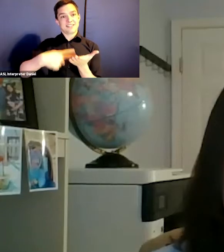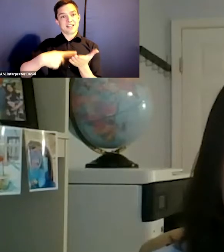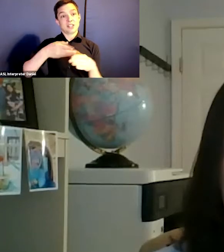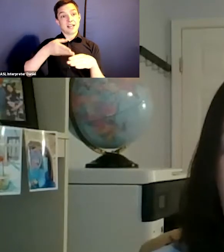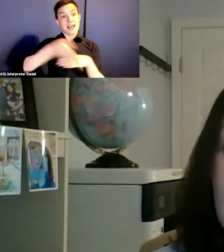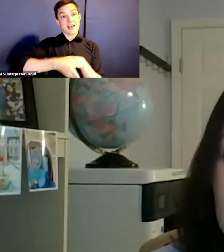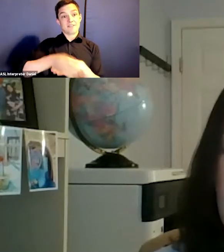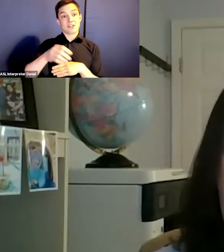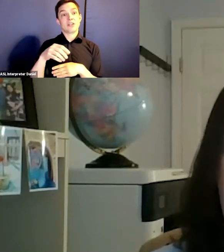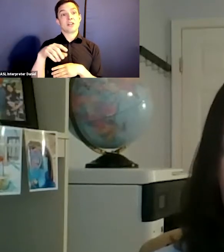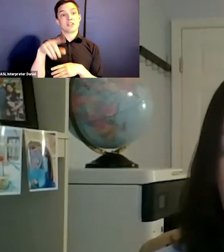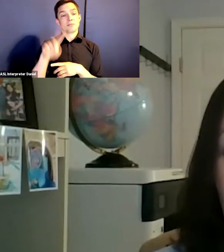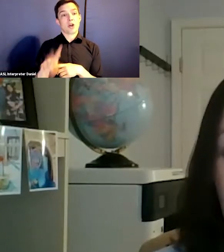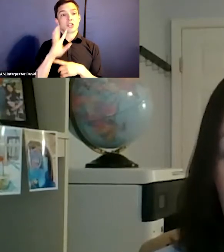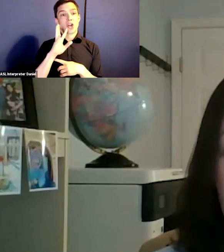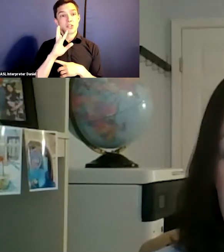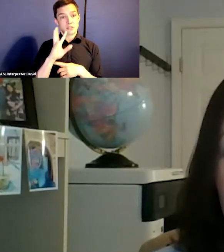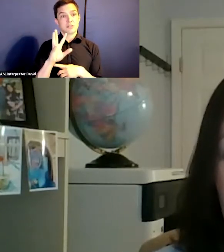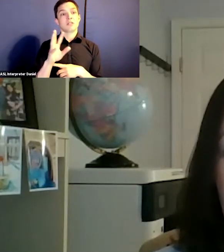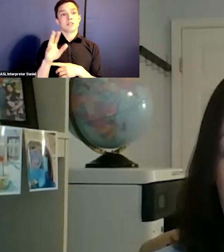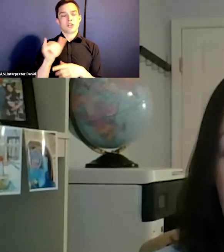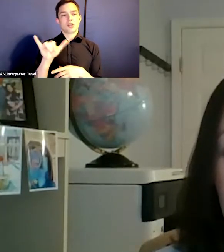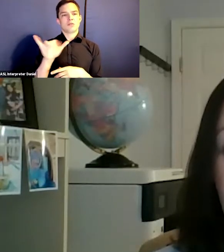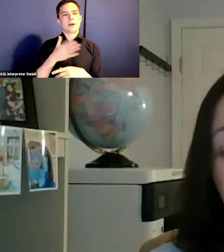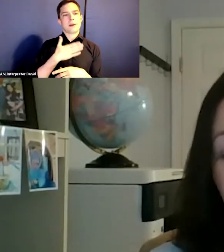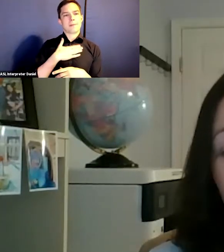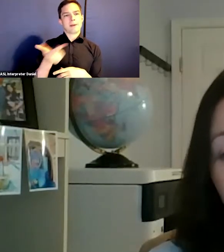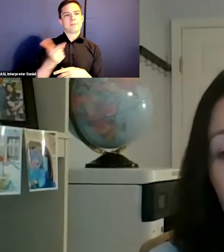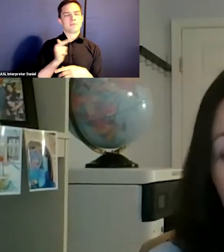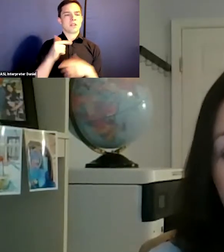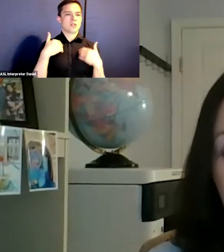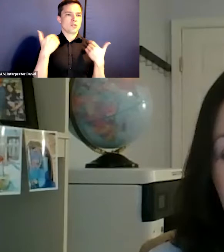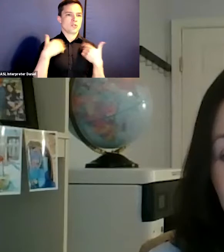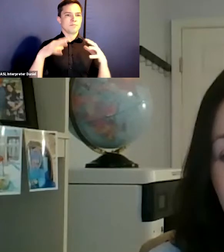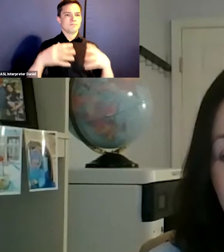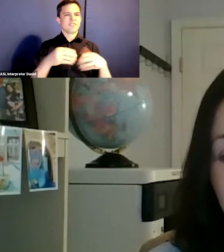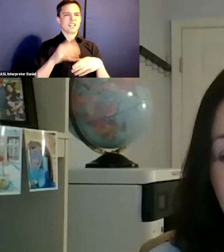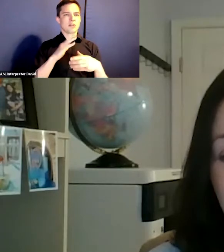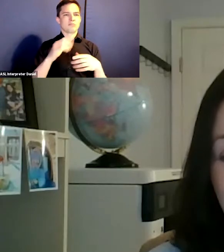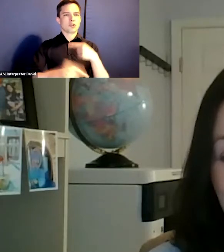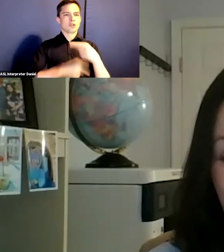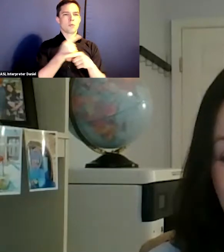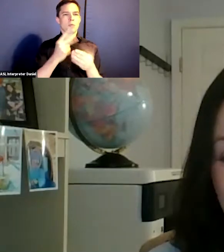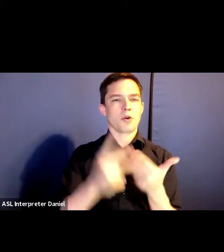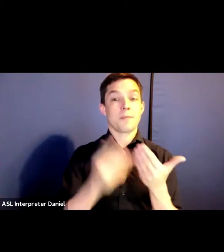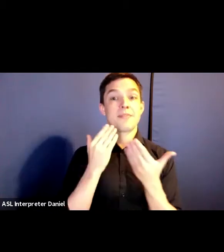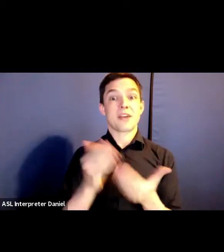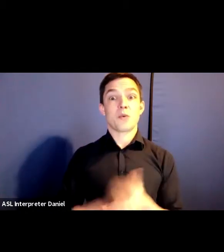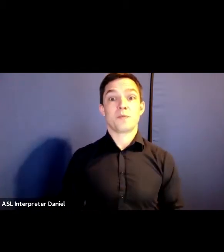Spark Talks to share my learning as well on youth and disability inclusion in our global programming. Thank you.